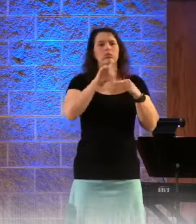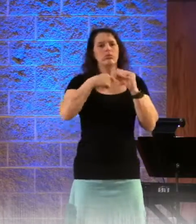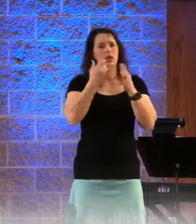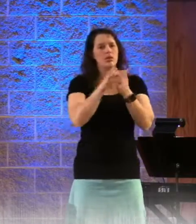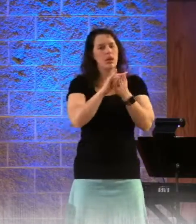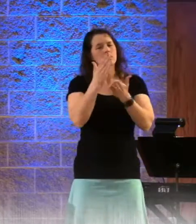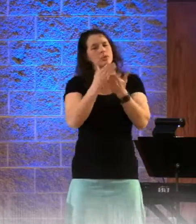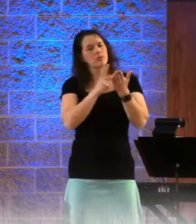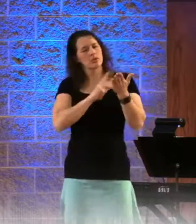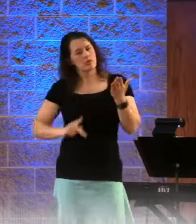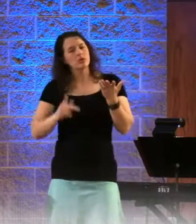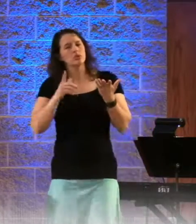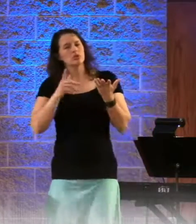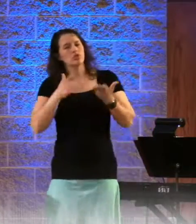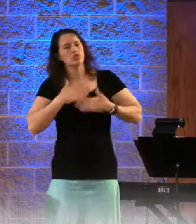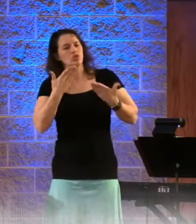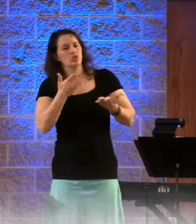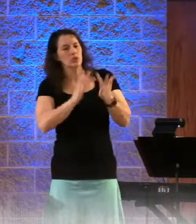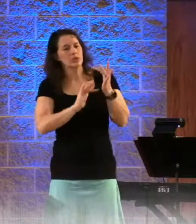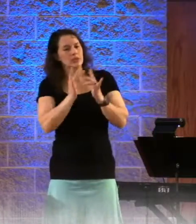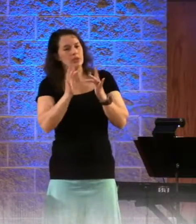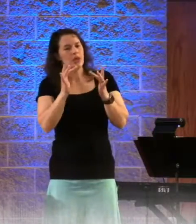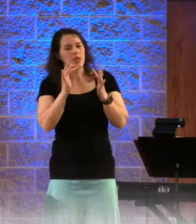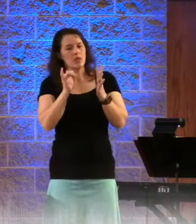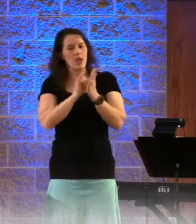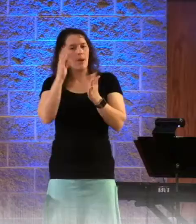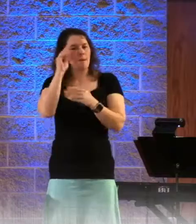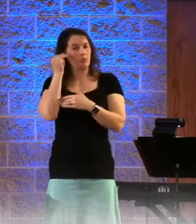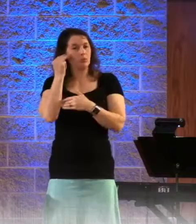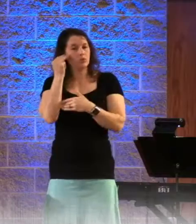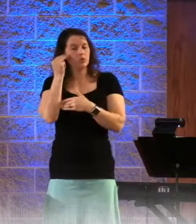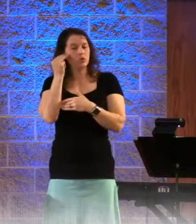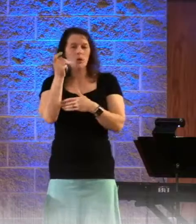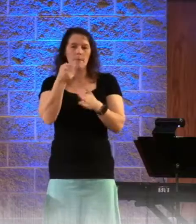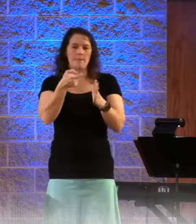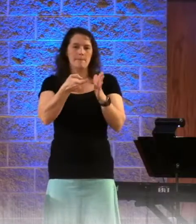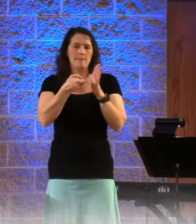Pharisees tried to suggest to Jesus that